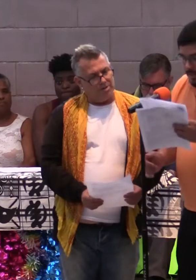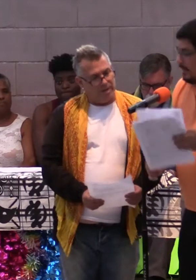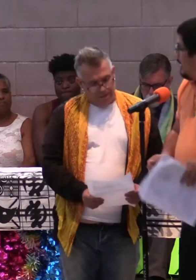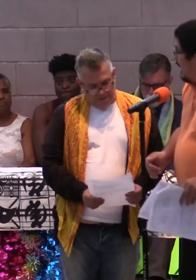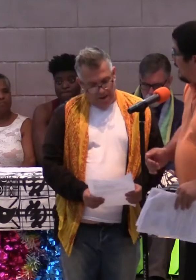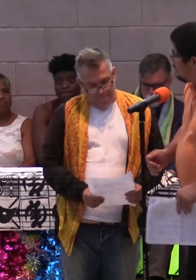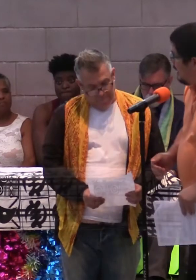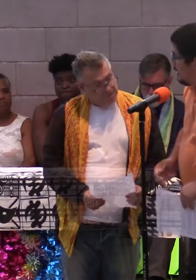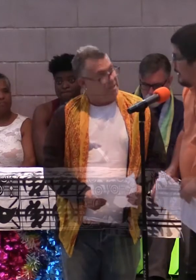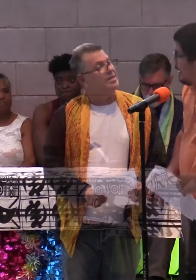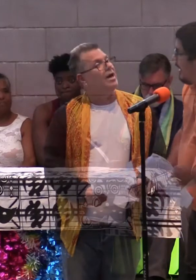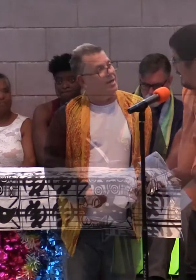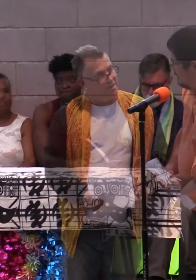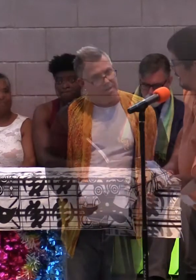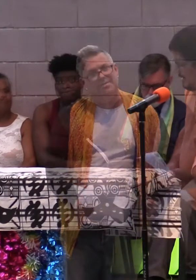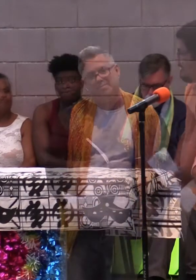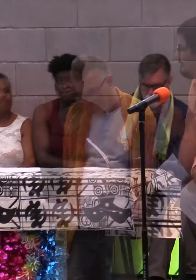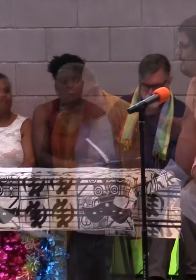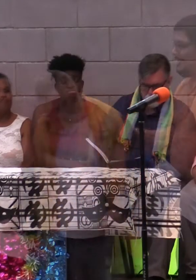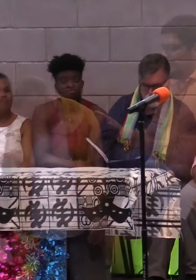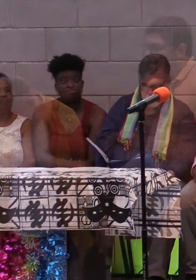Ashe, ashe, ashe, ashe.